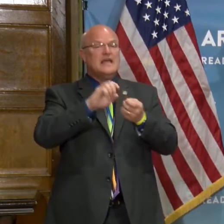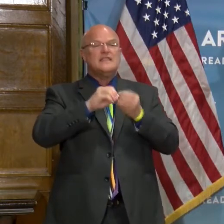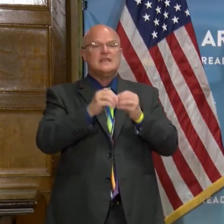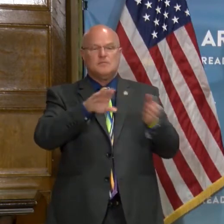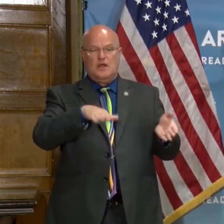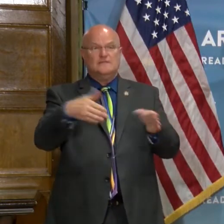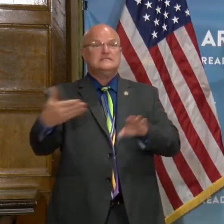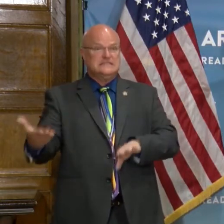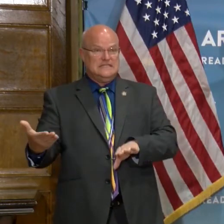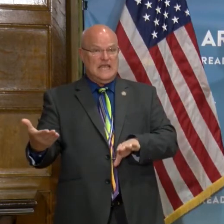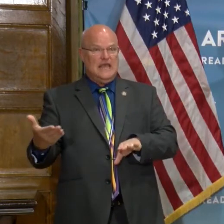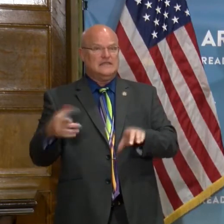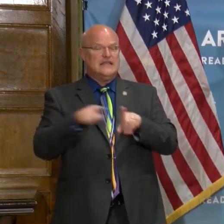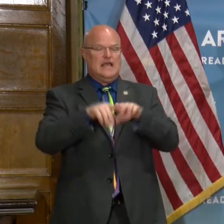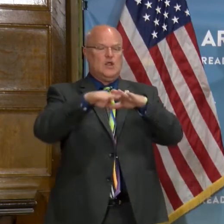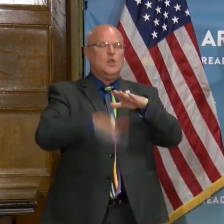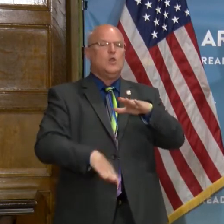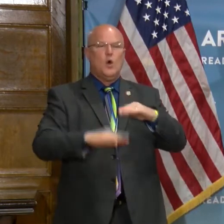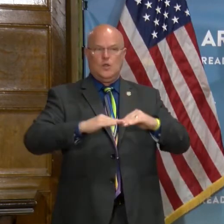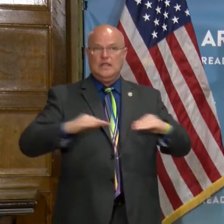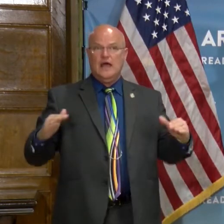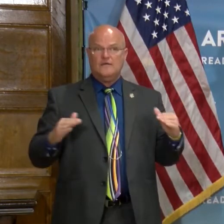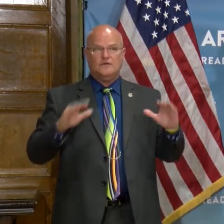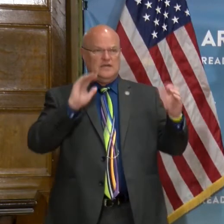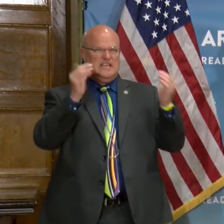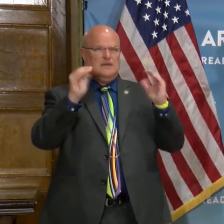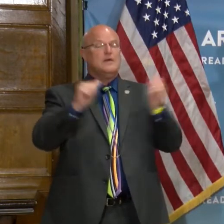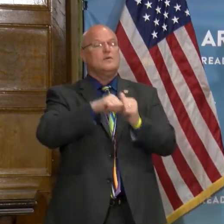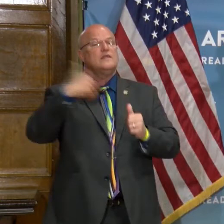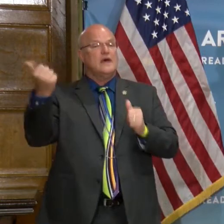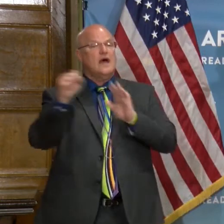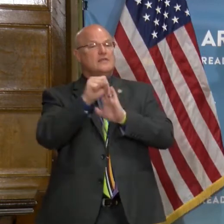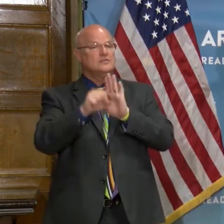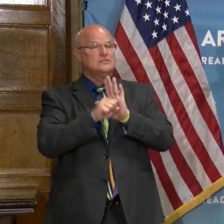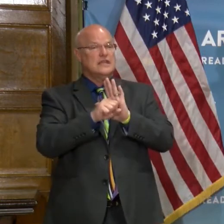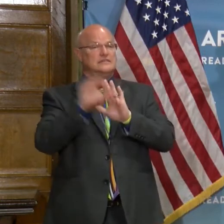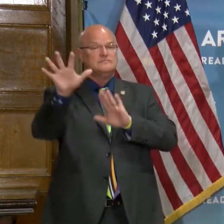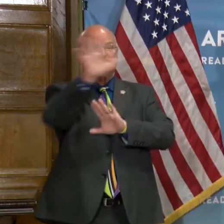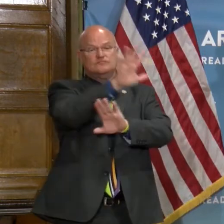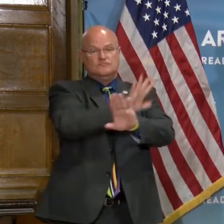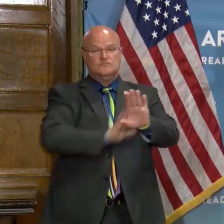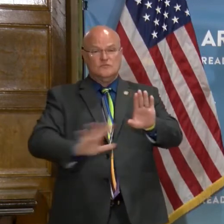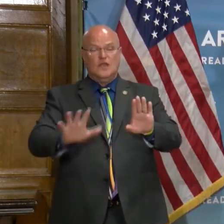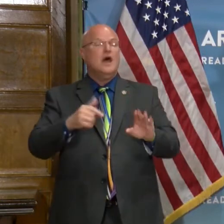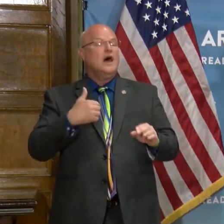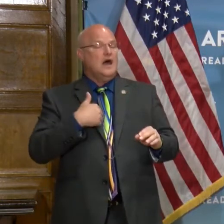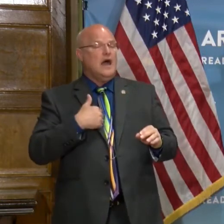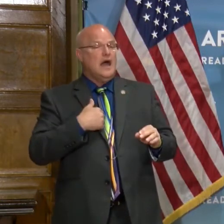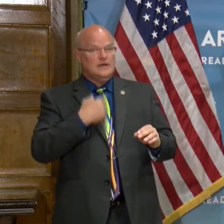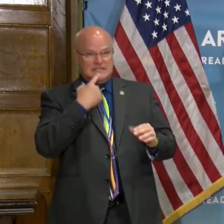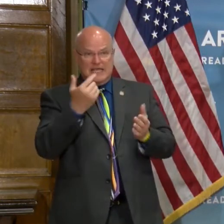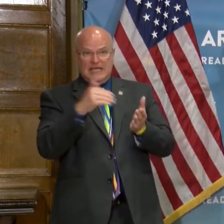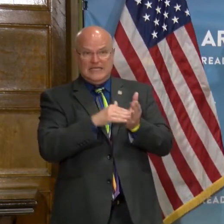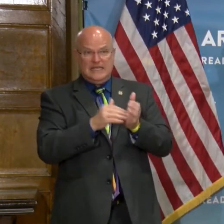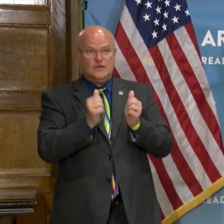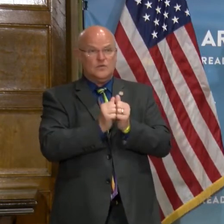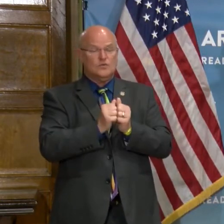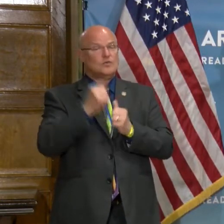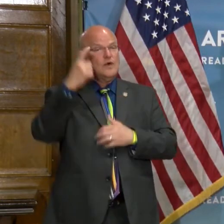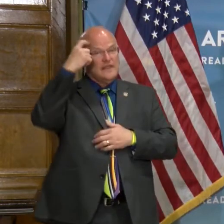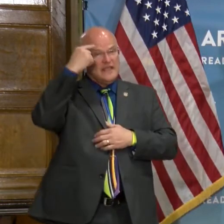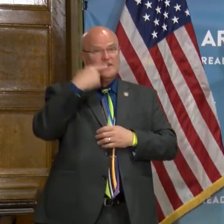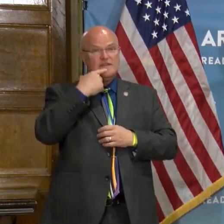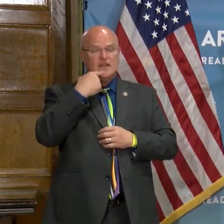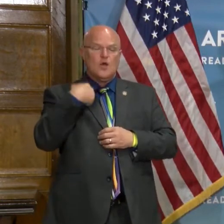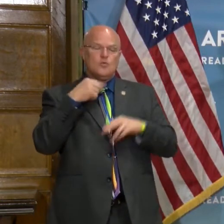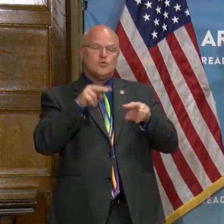number of deaths, at a low level compared to other surrounding states. I would reiterate what the governor said.